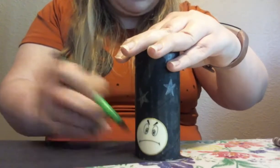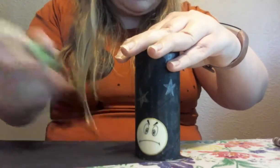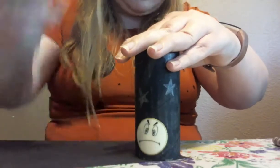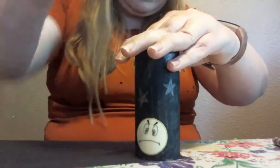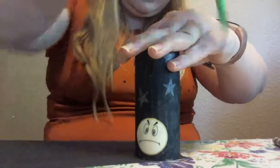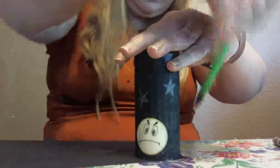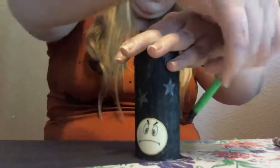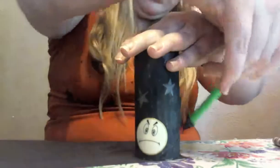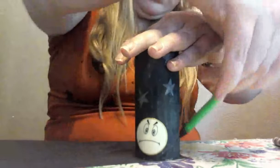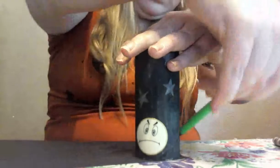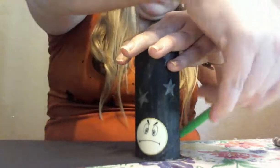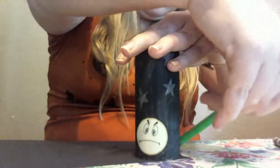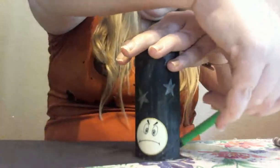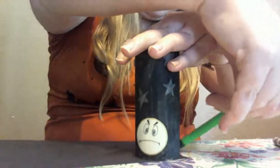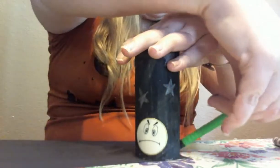around it.